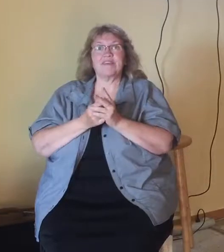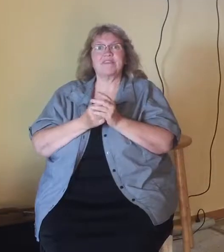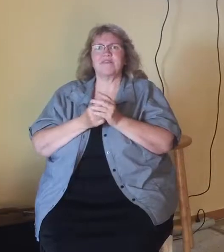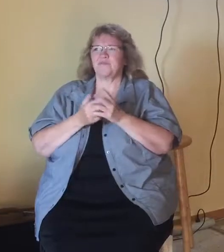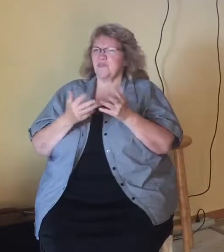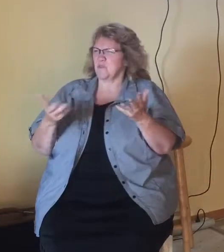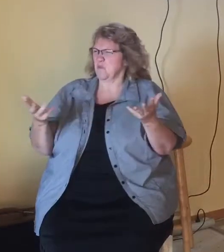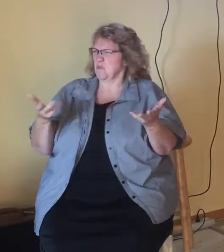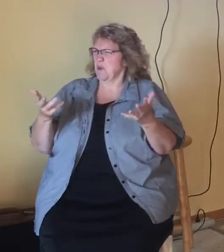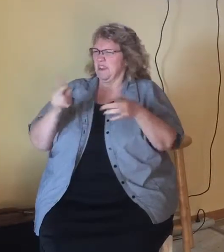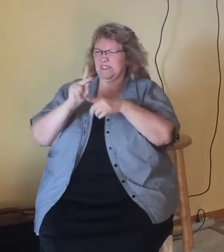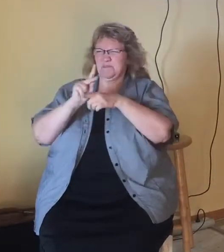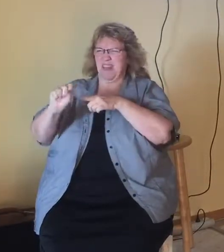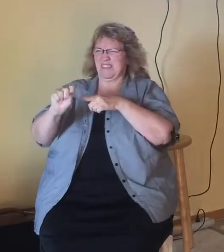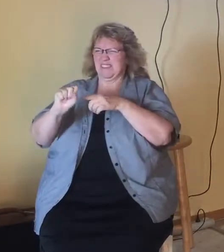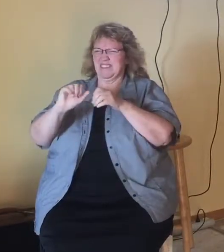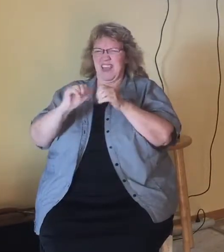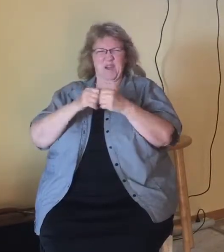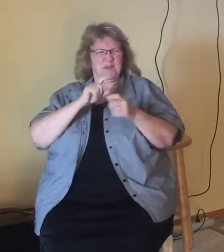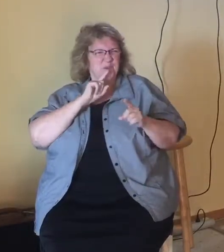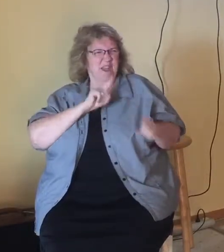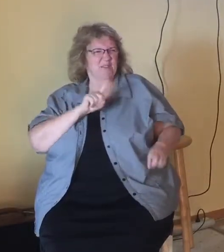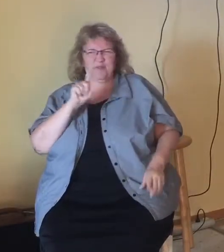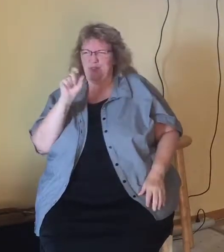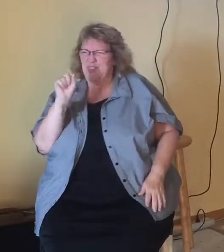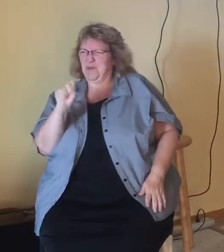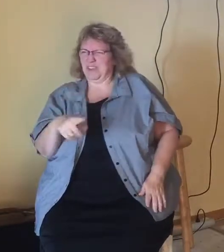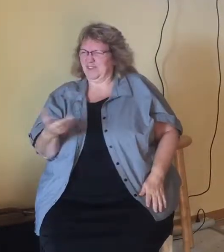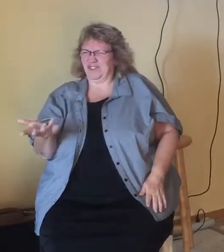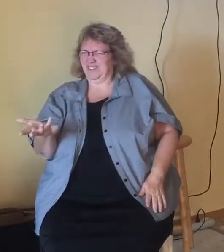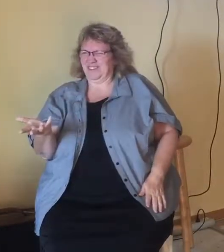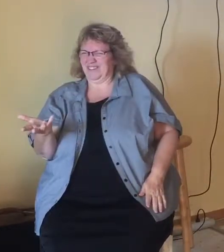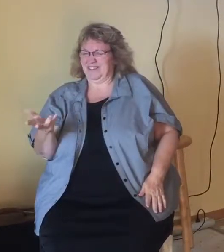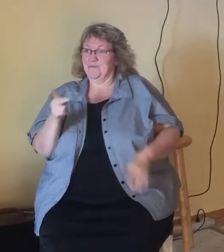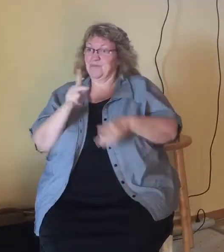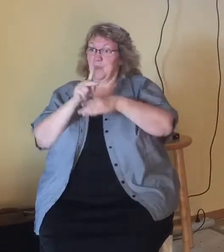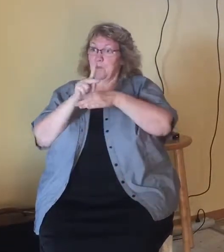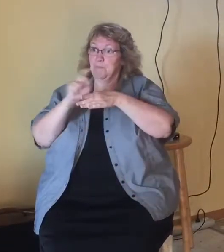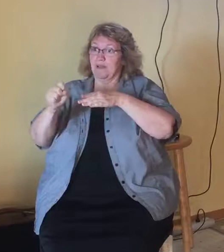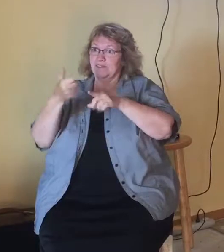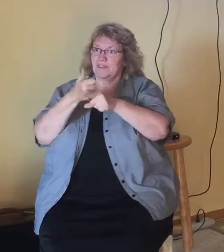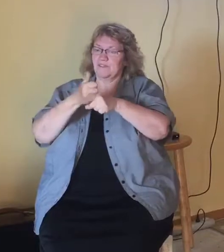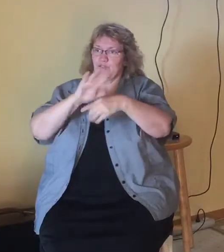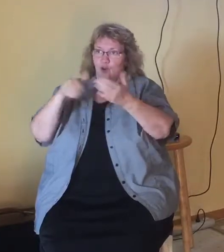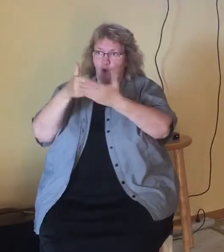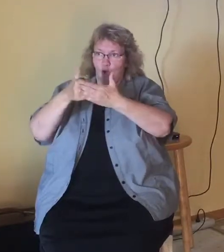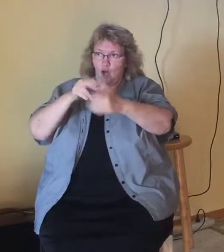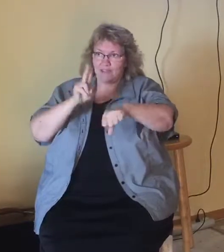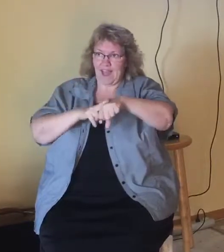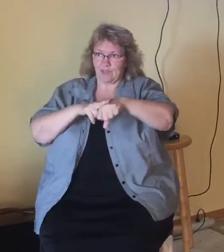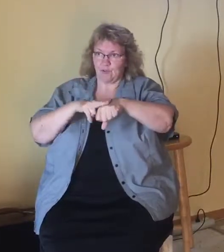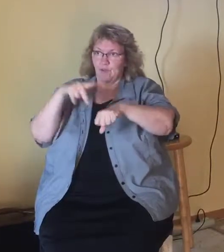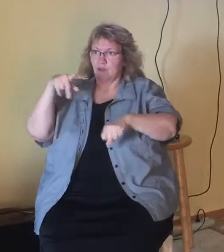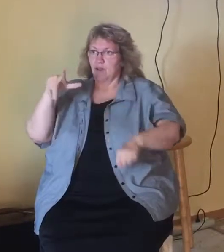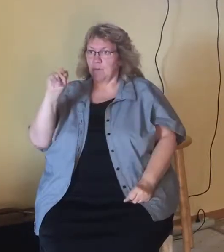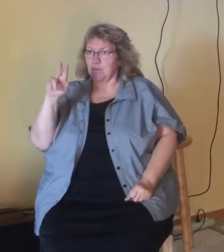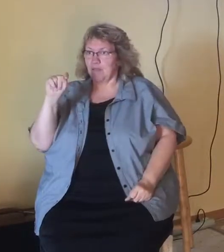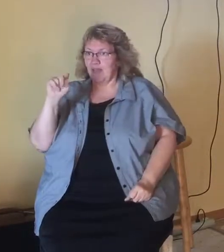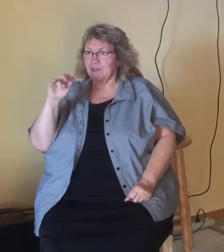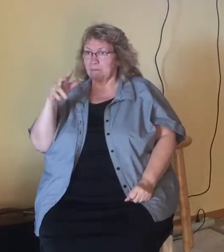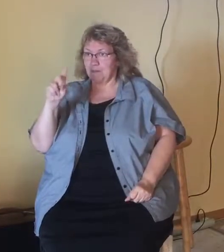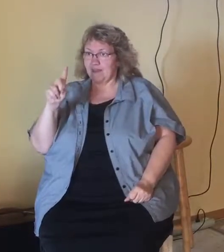is Plexus? How do you even answer that question? So Plexus is an all-natural, plant-based line of